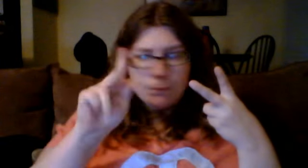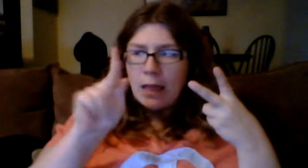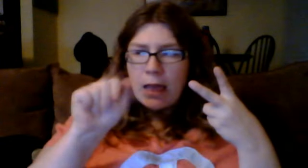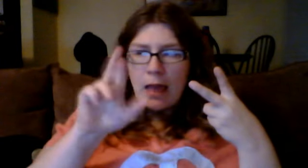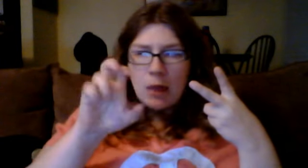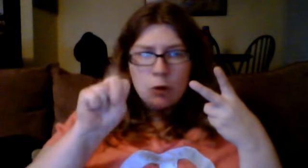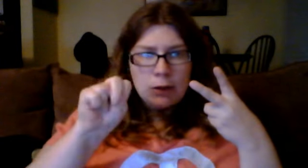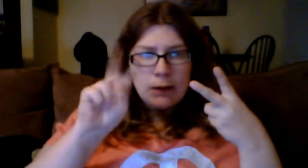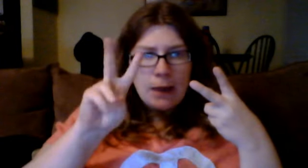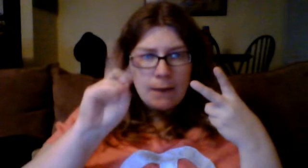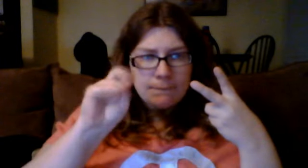Where did you reach?